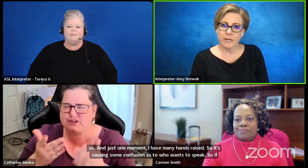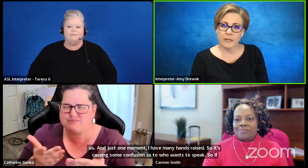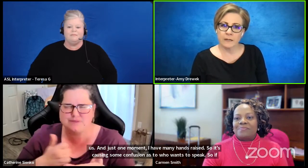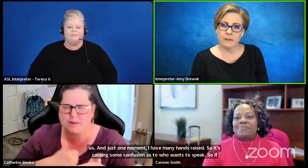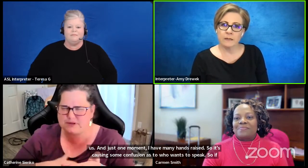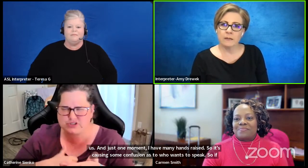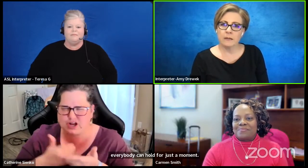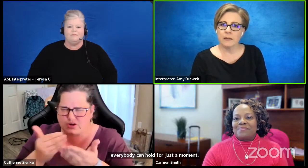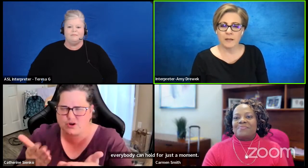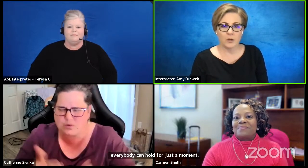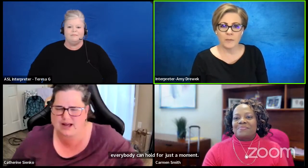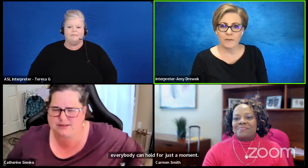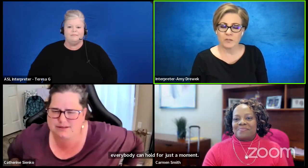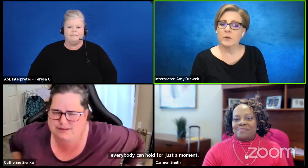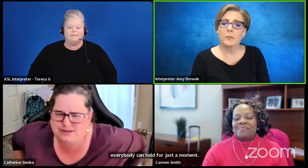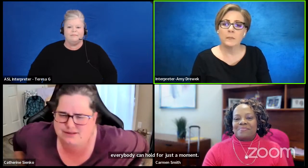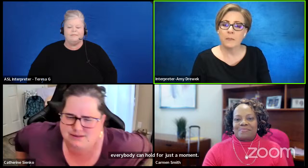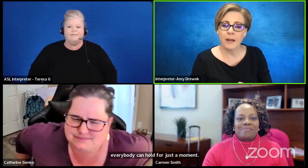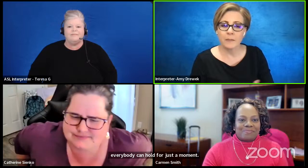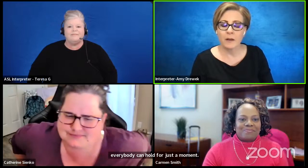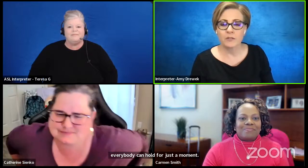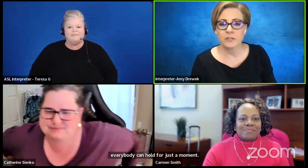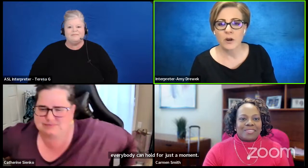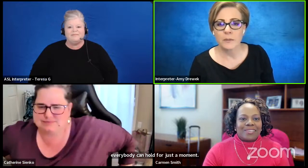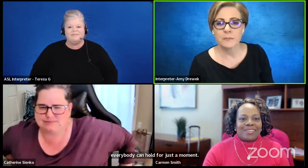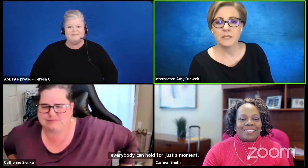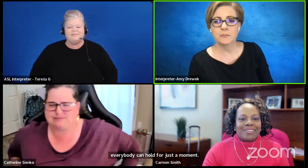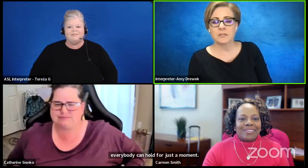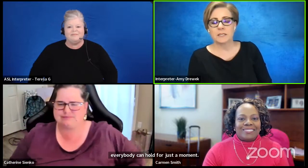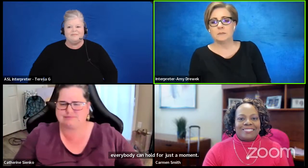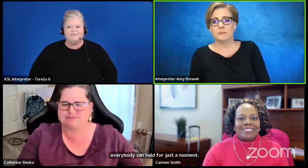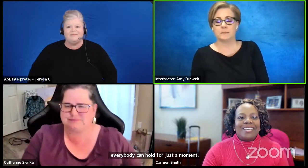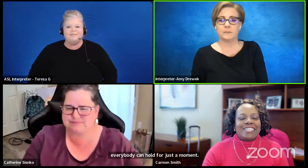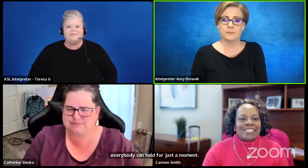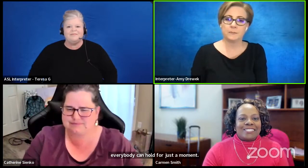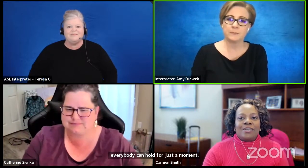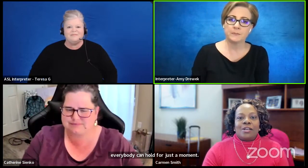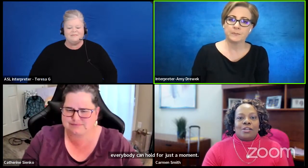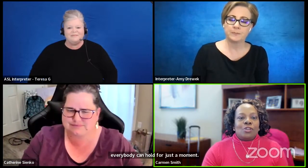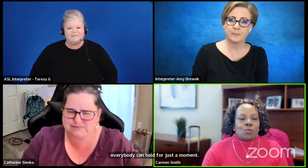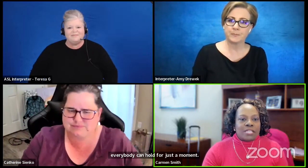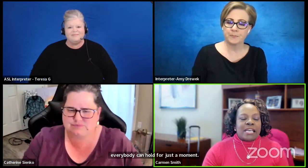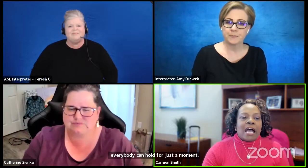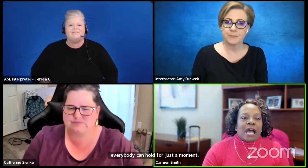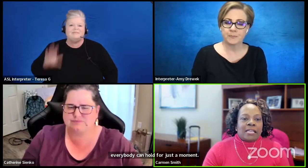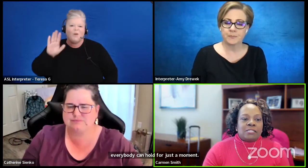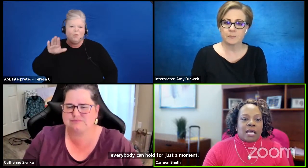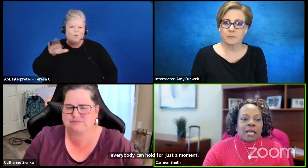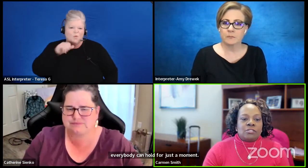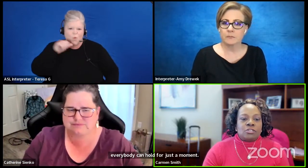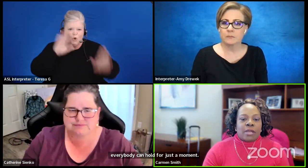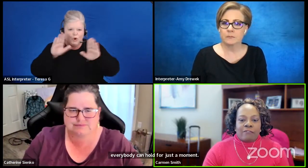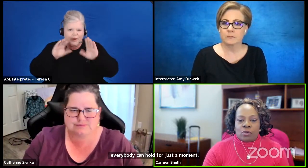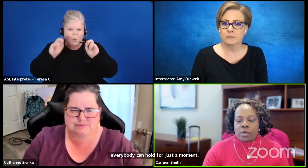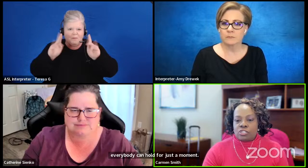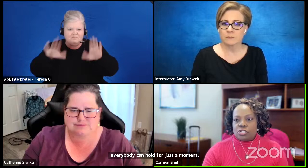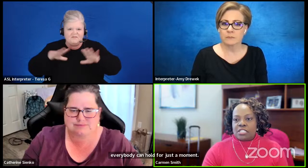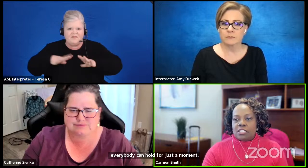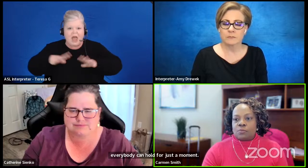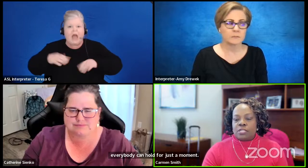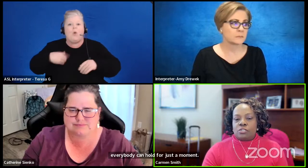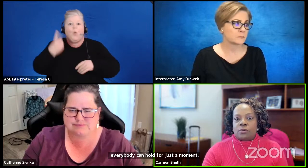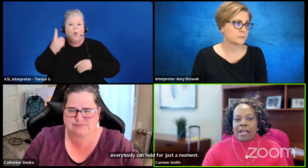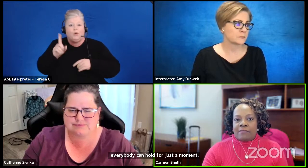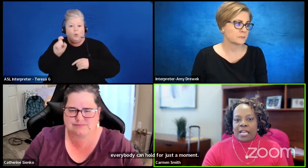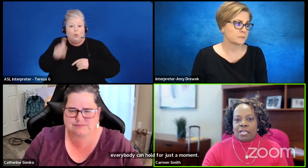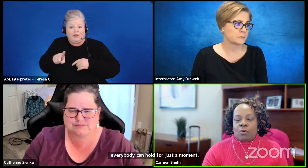And then Commissioner Kidd, and then whomever. So my apologies, Carmen, please proceed. Yes. No worries. I do have a question